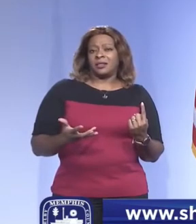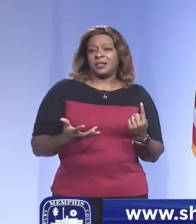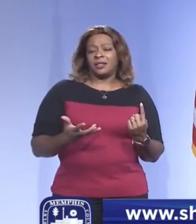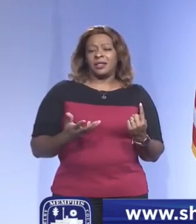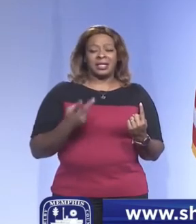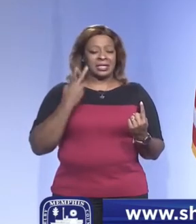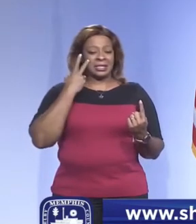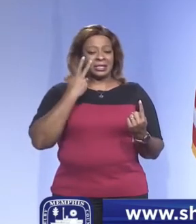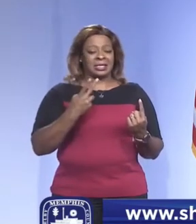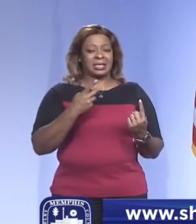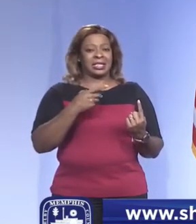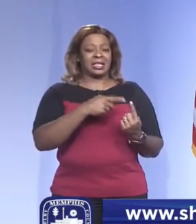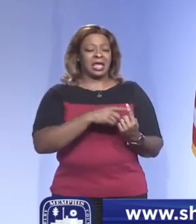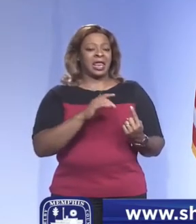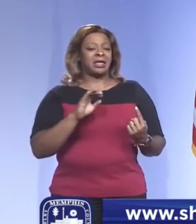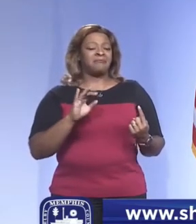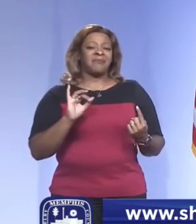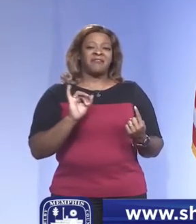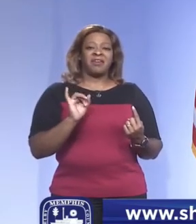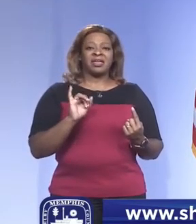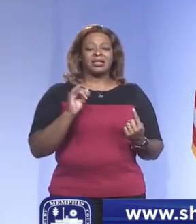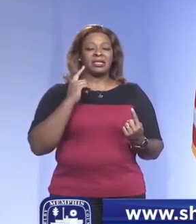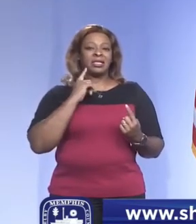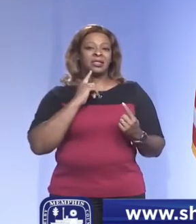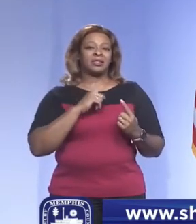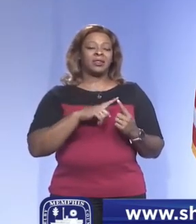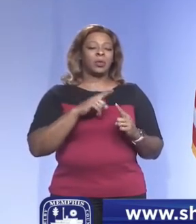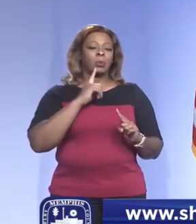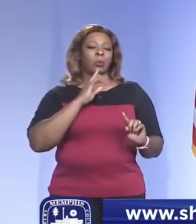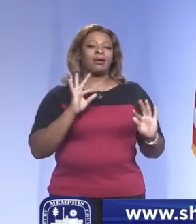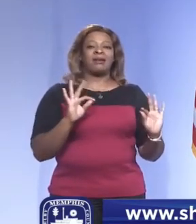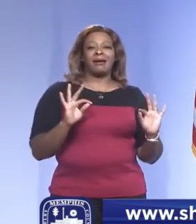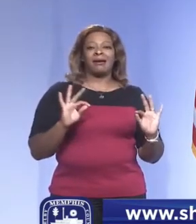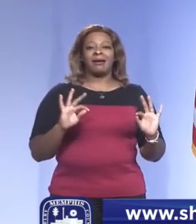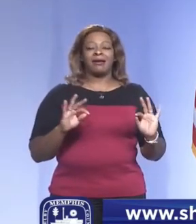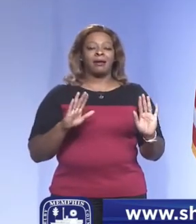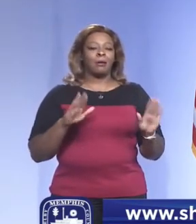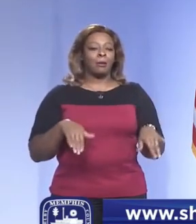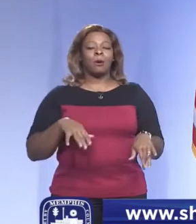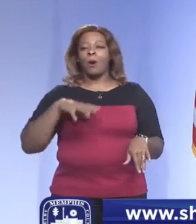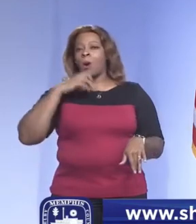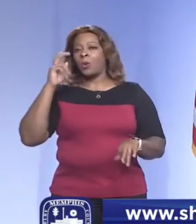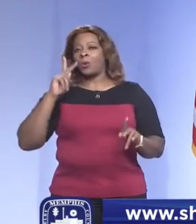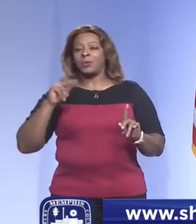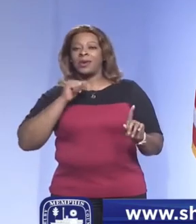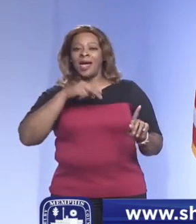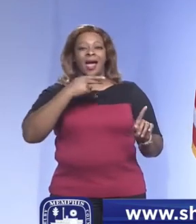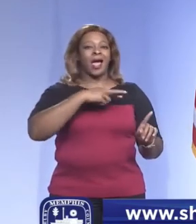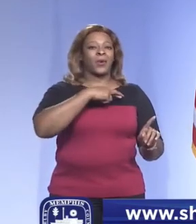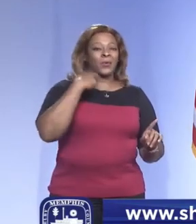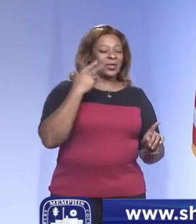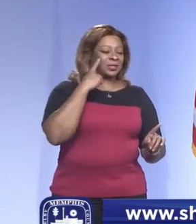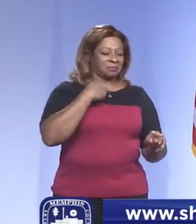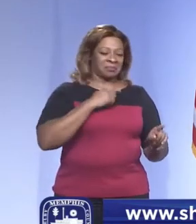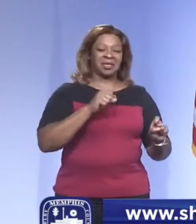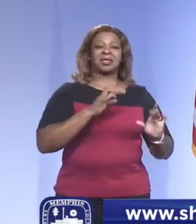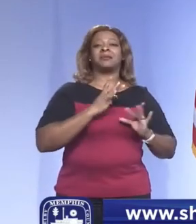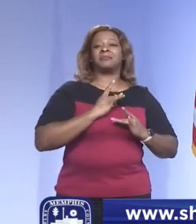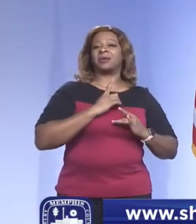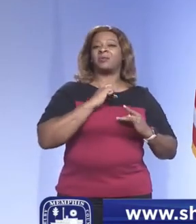viewing this infection as a risk like older people because they're not experiencing all of